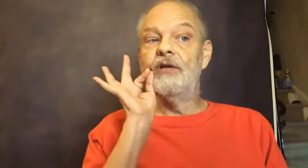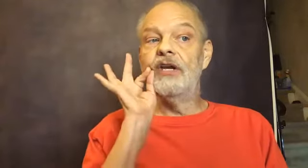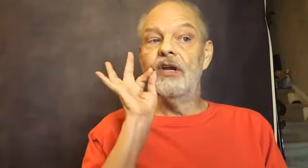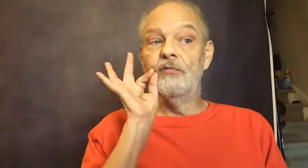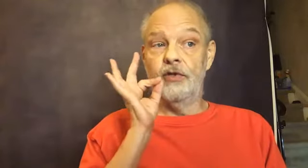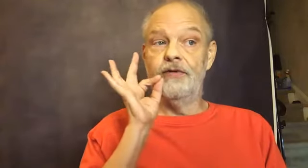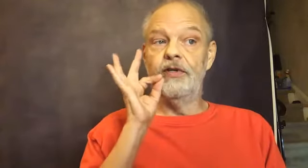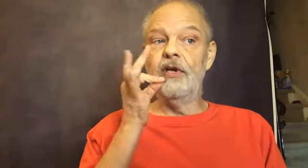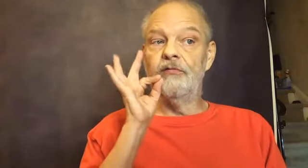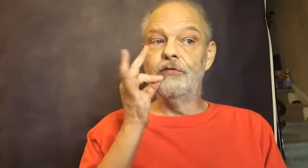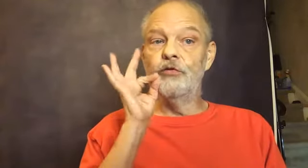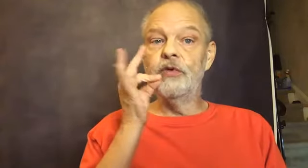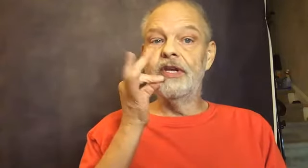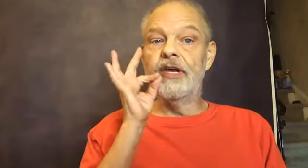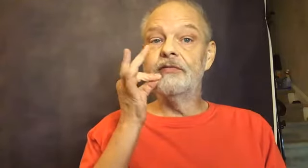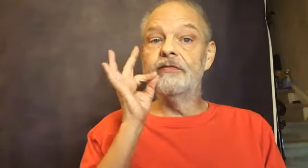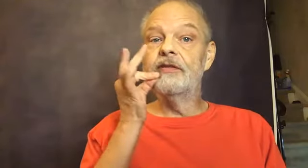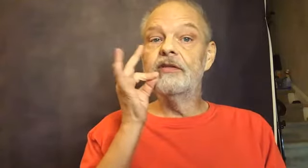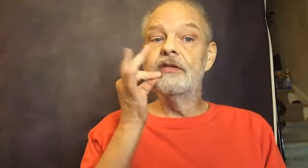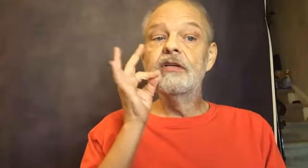and with a V, and fruit with an F.